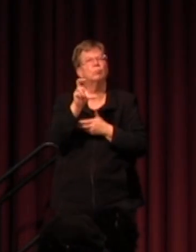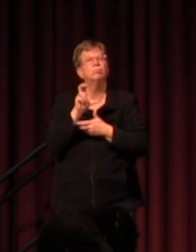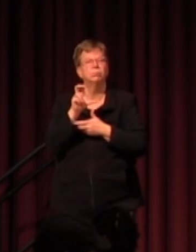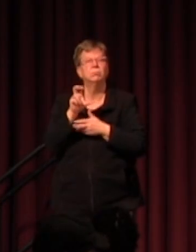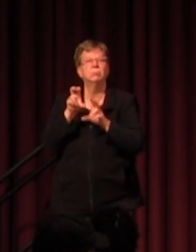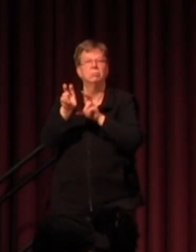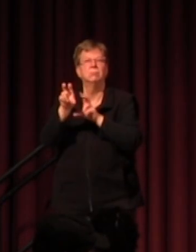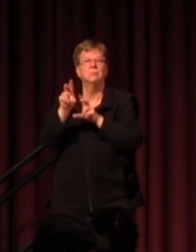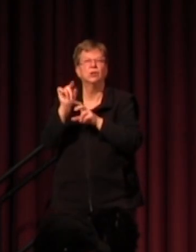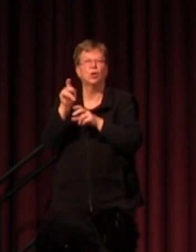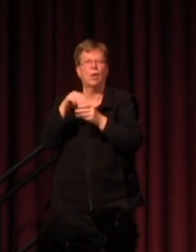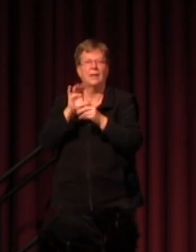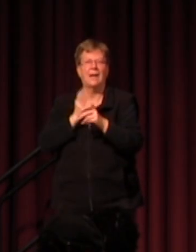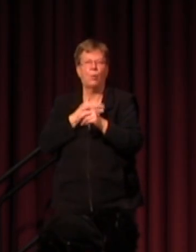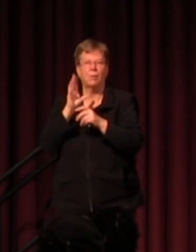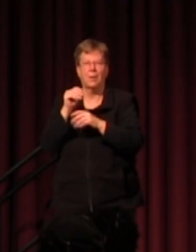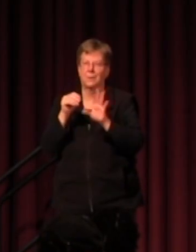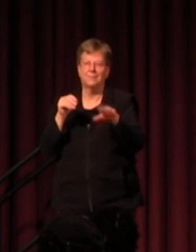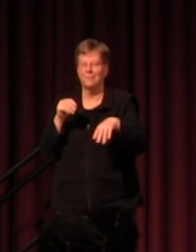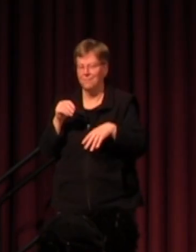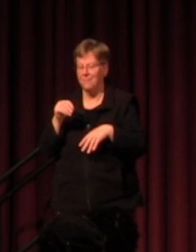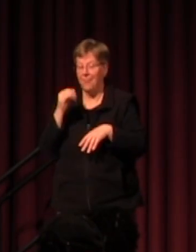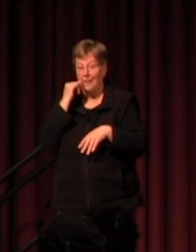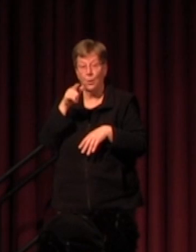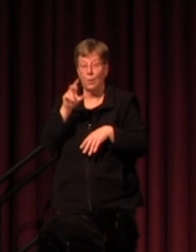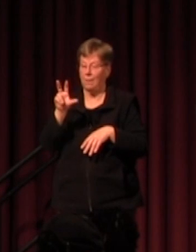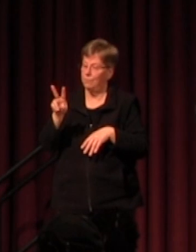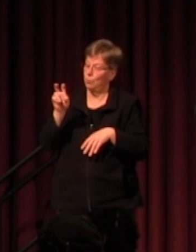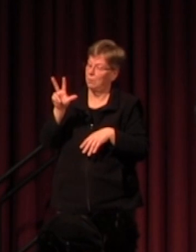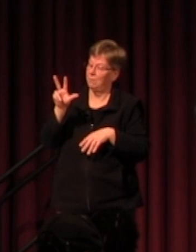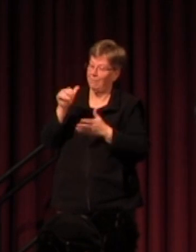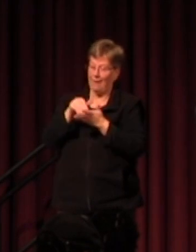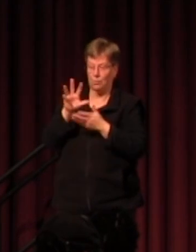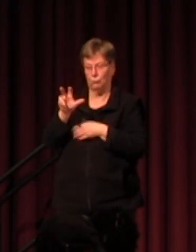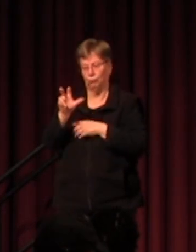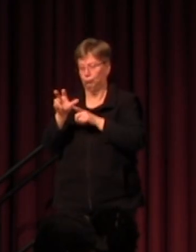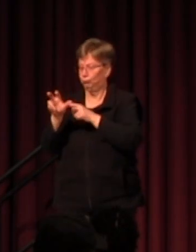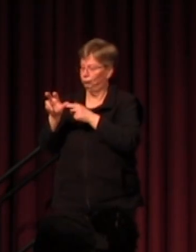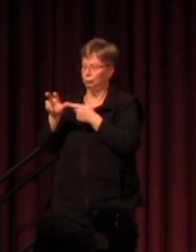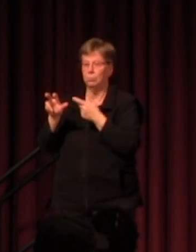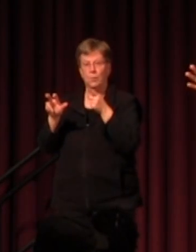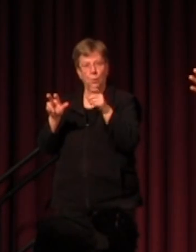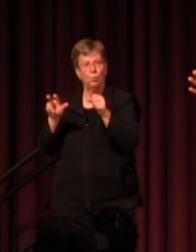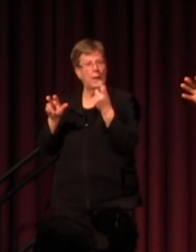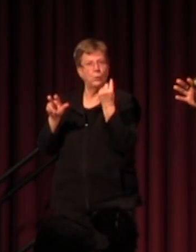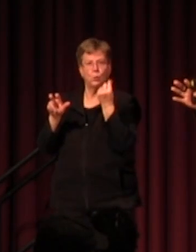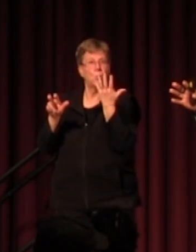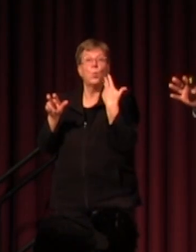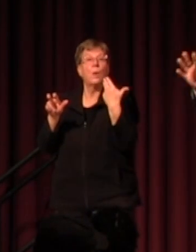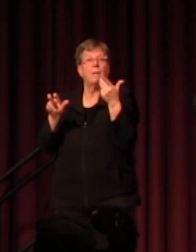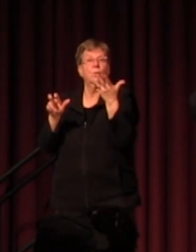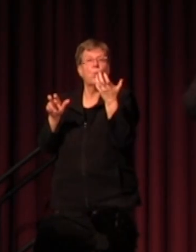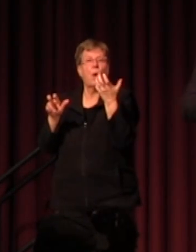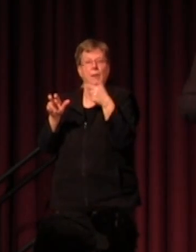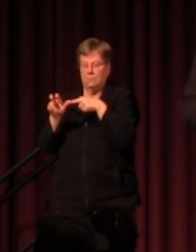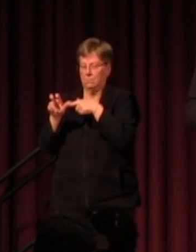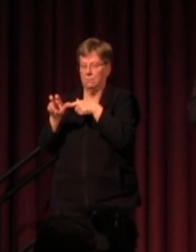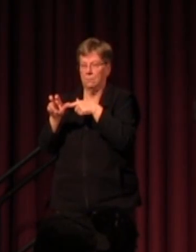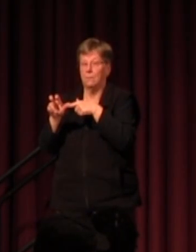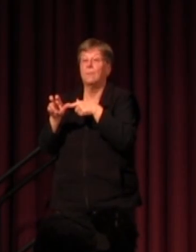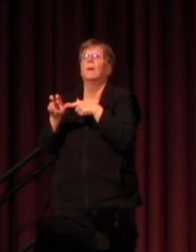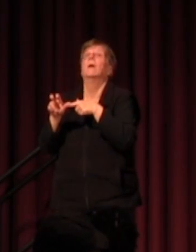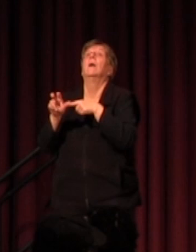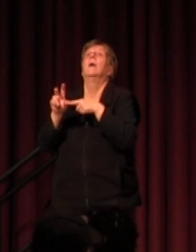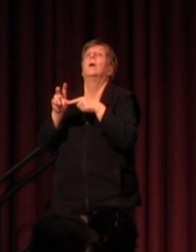No, kidding. So if you got $200,000 doing nothing, right? You can do whatever you want to with that money until you buy a house with